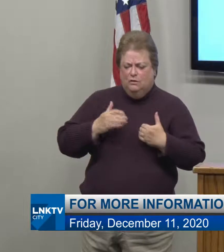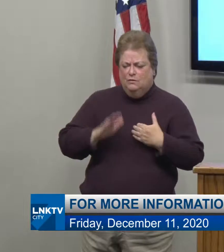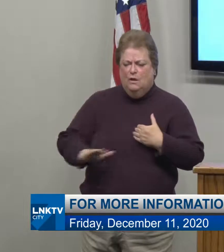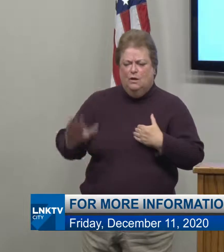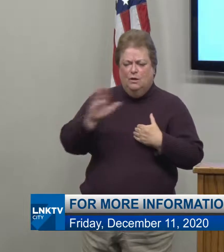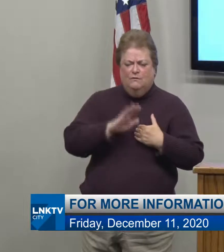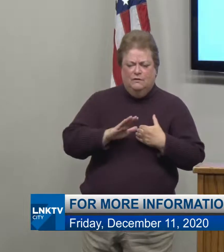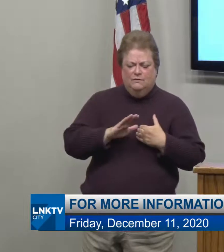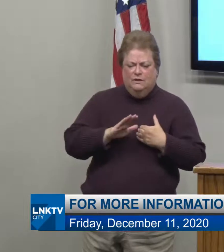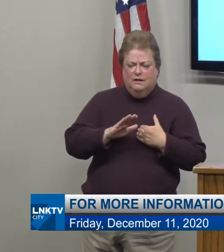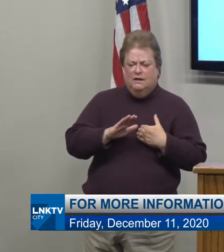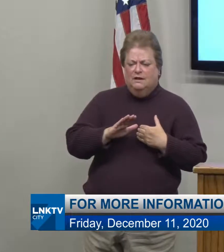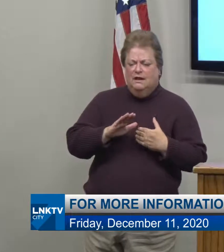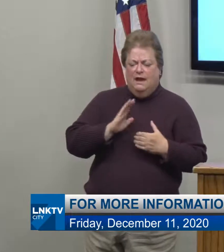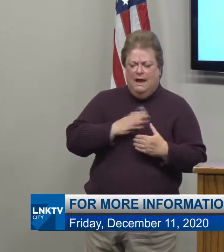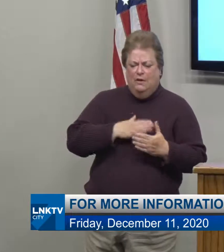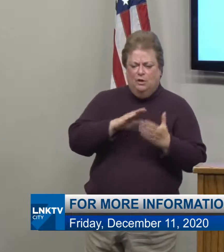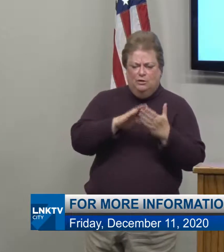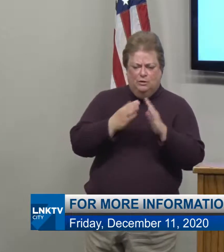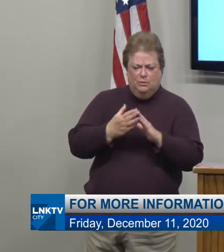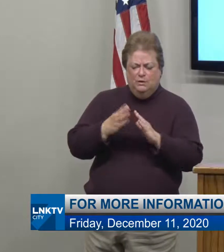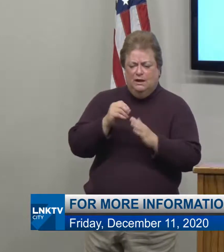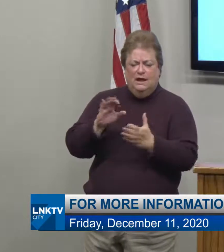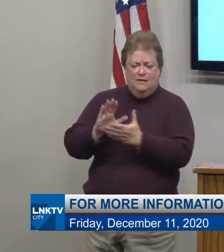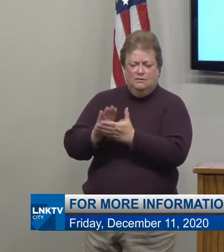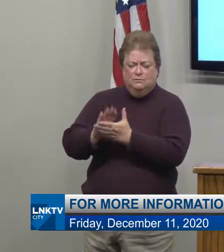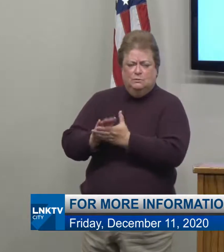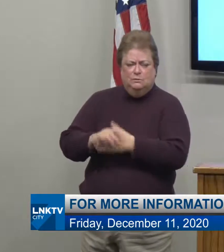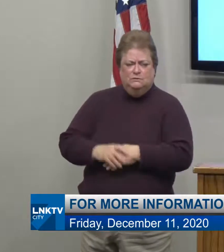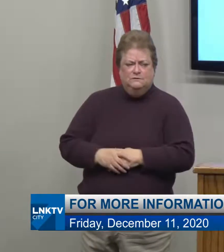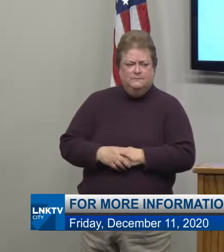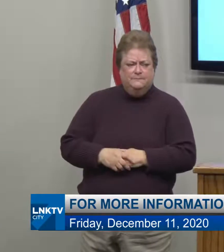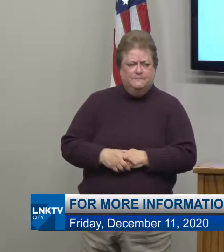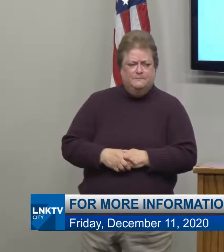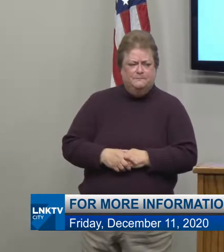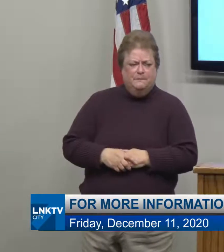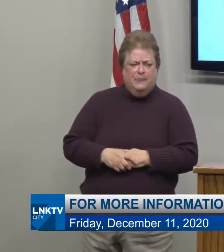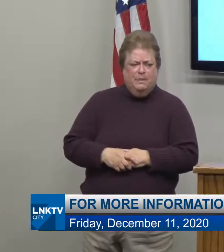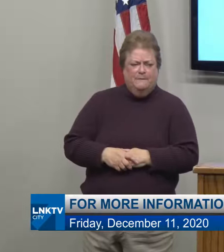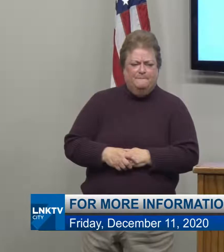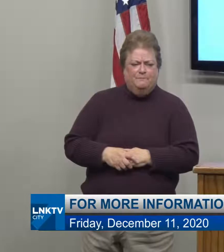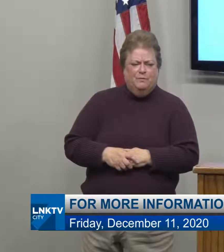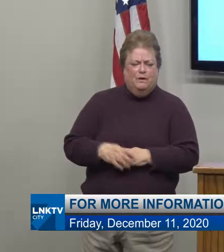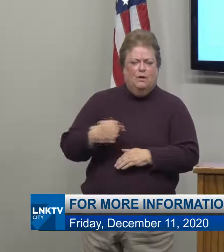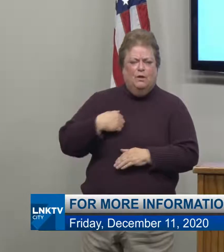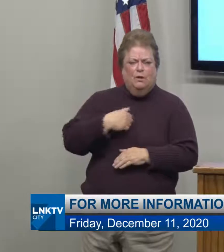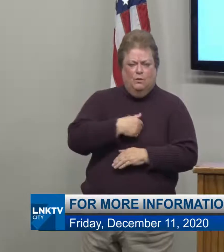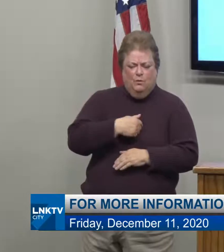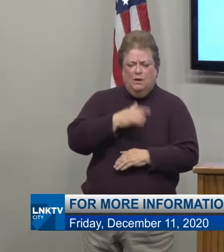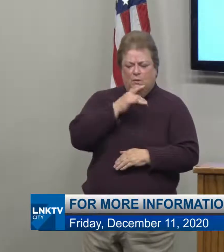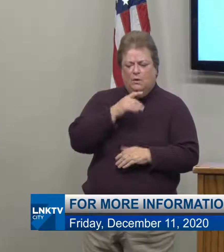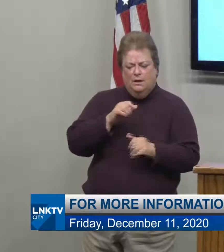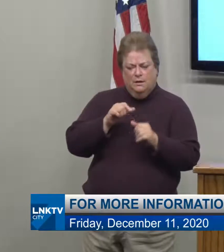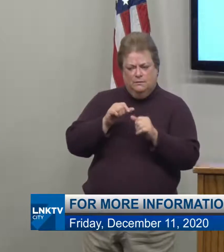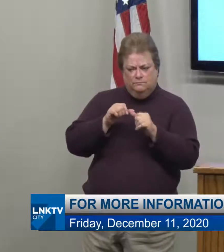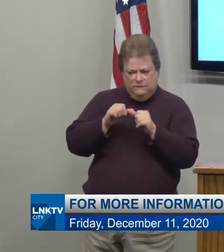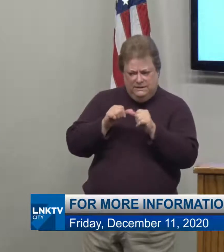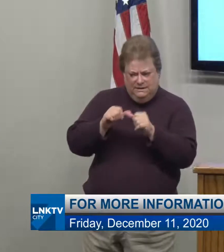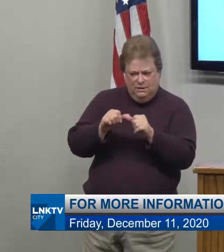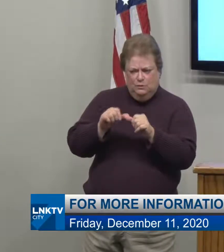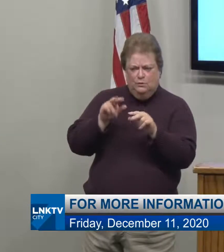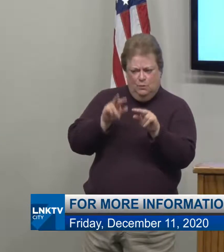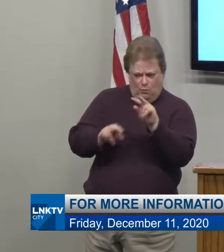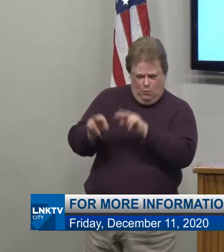country, across the community and the schools. So we're going to be closely monitoring that,